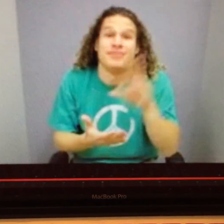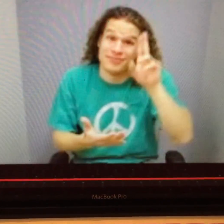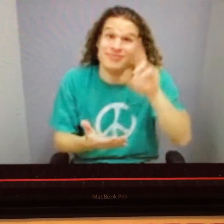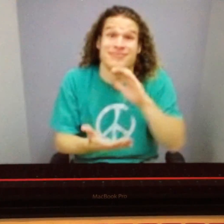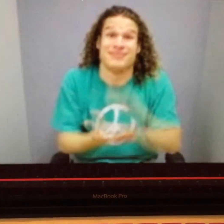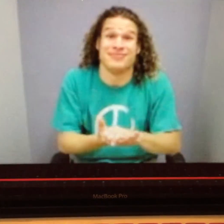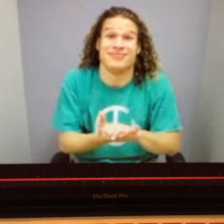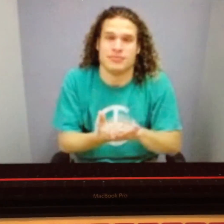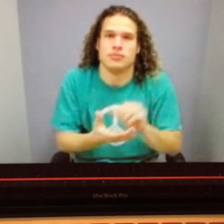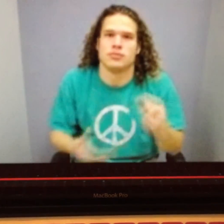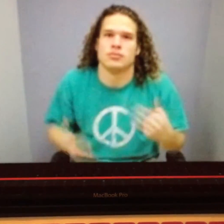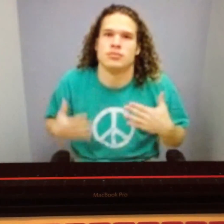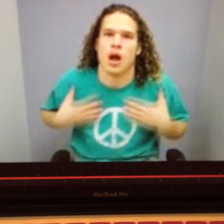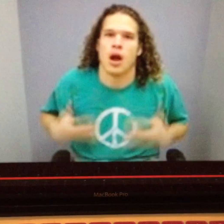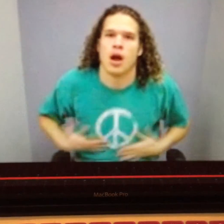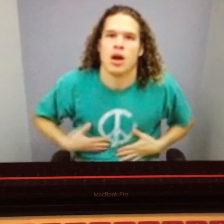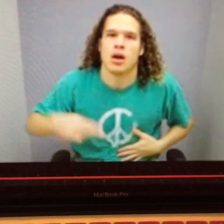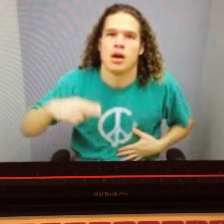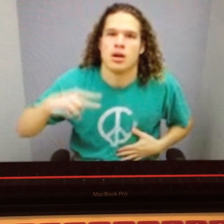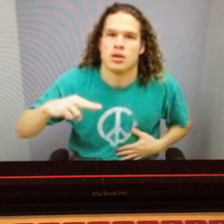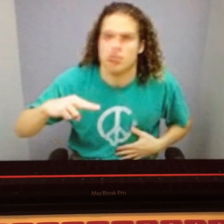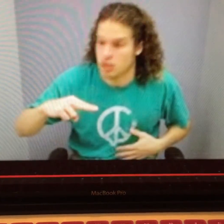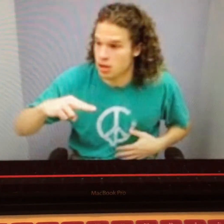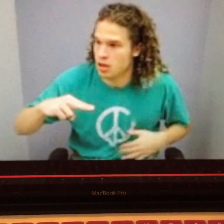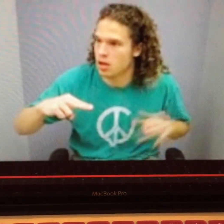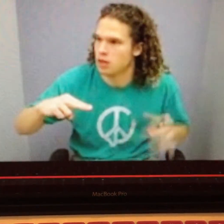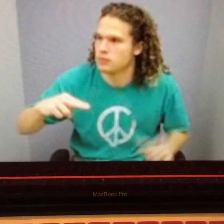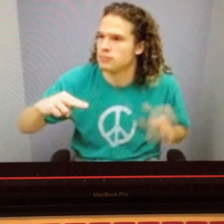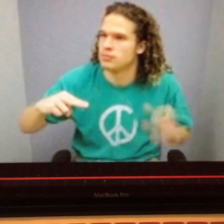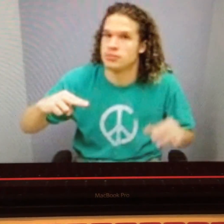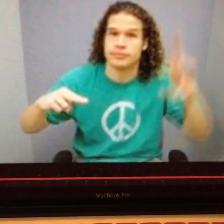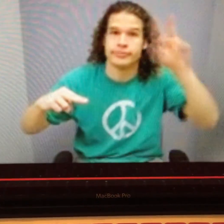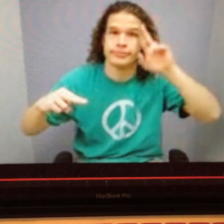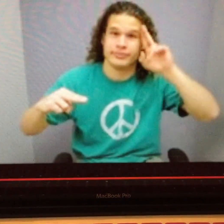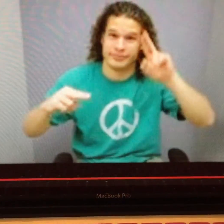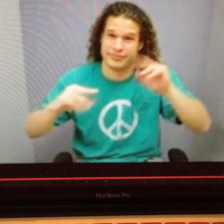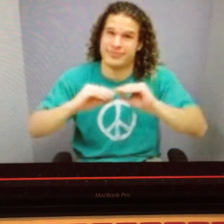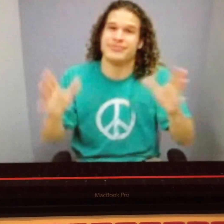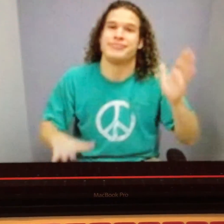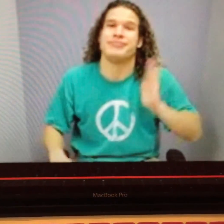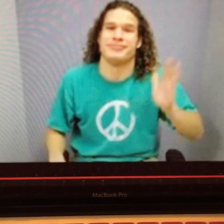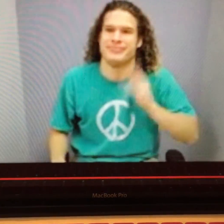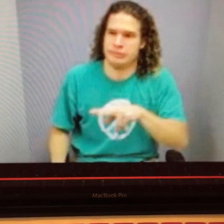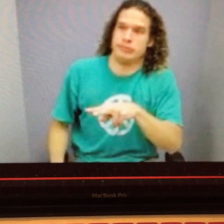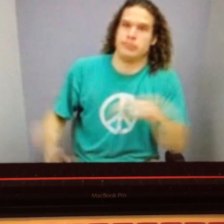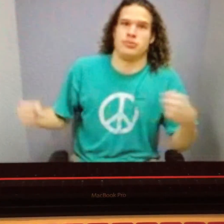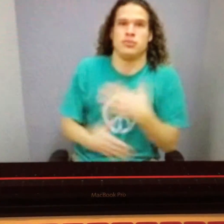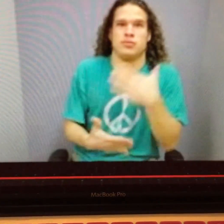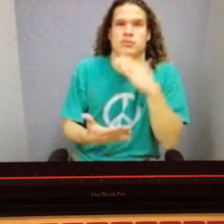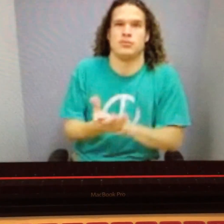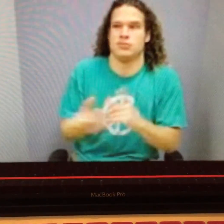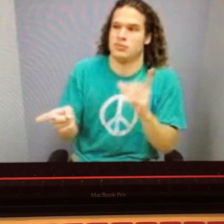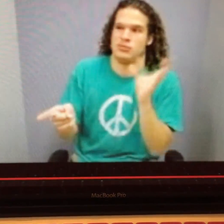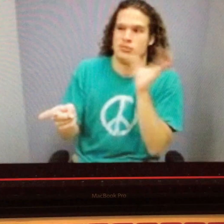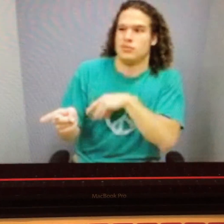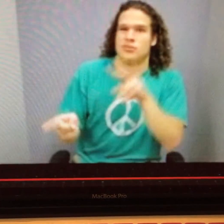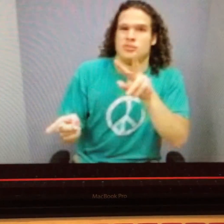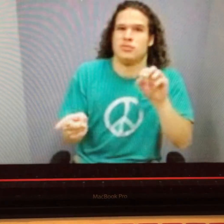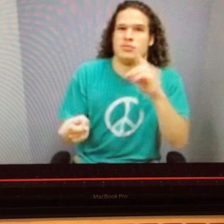looked under and she found. But what she found was the uncle's dead wife's body.